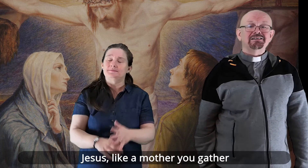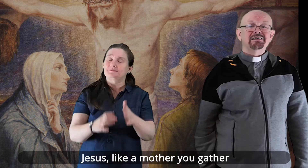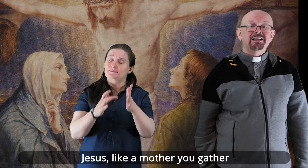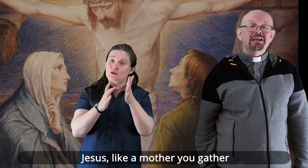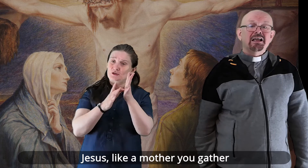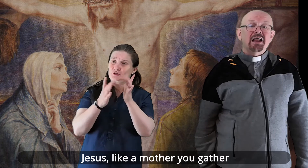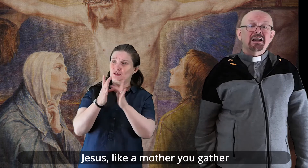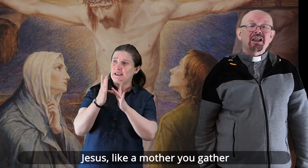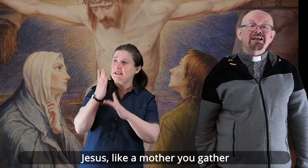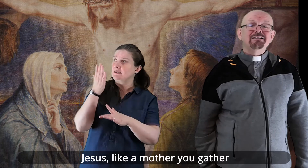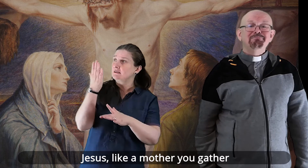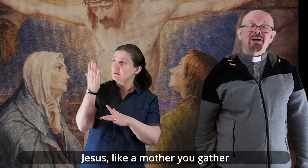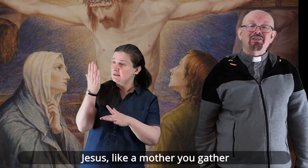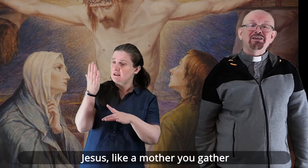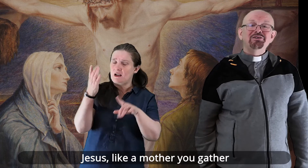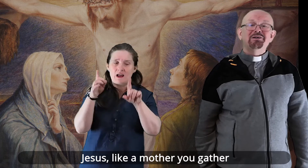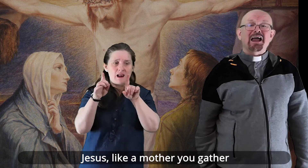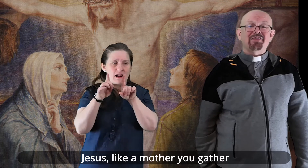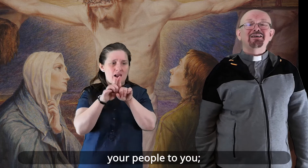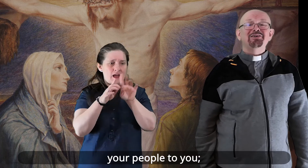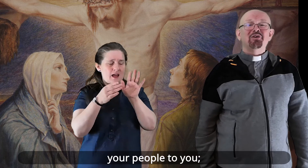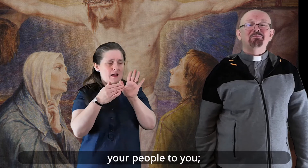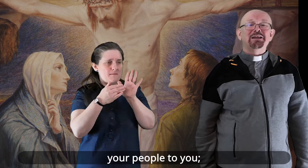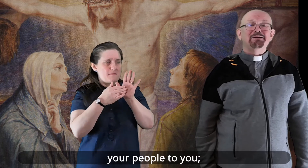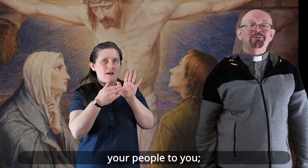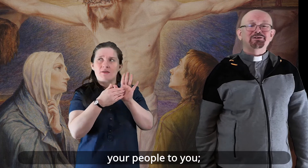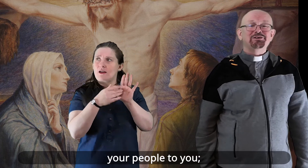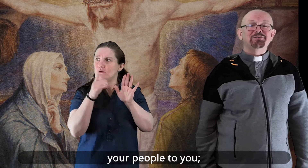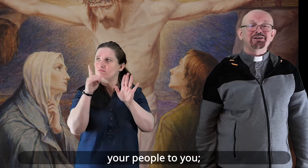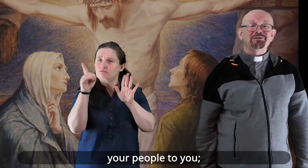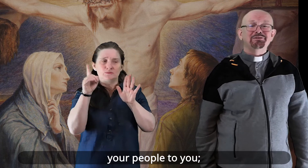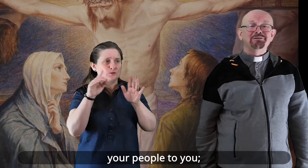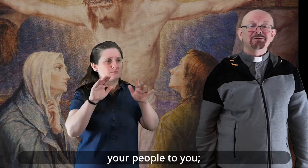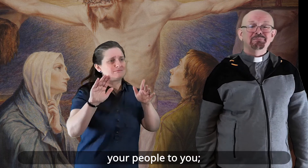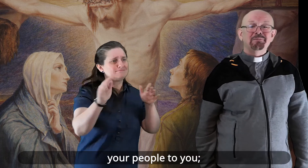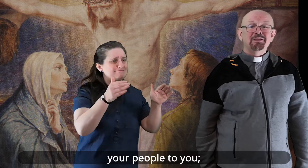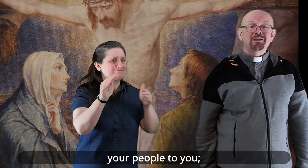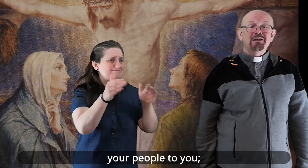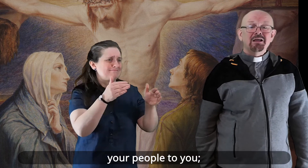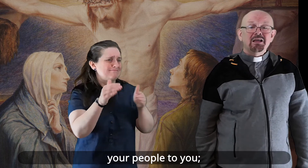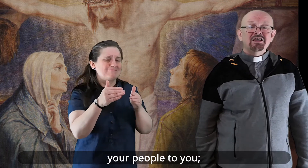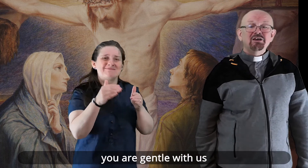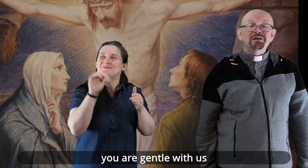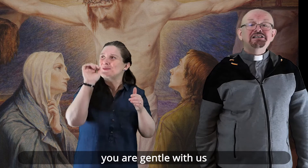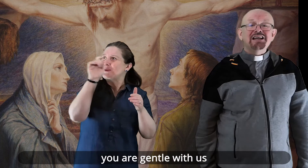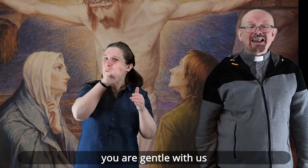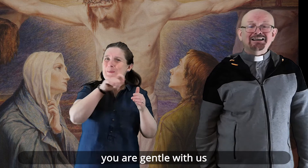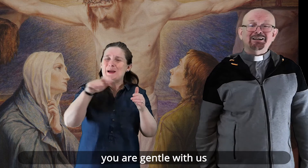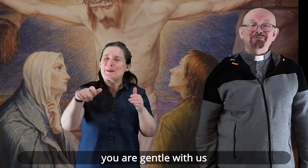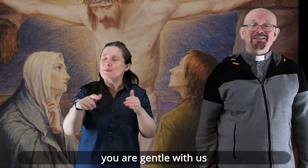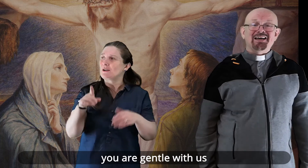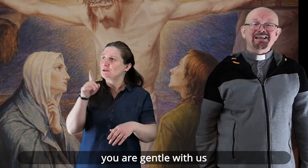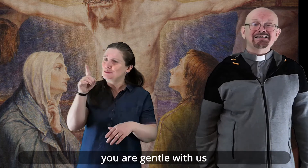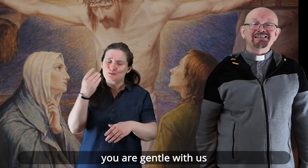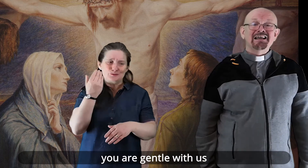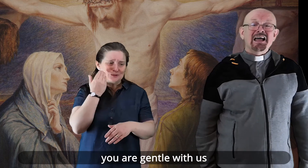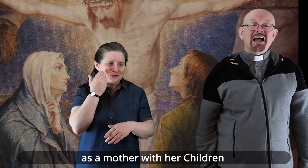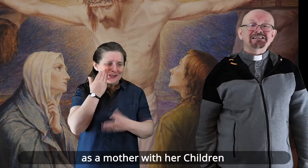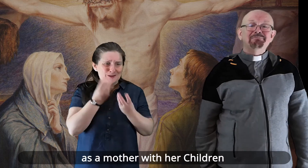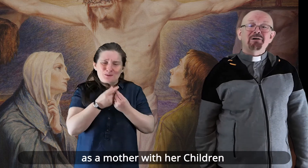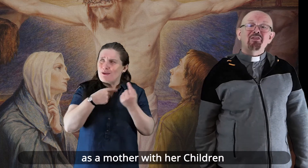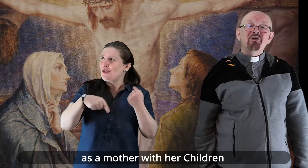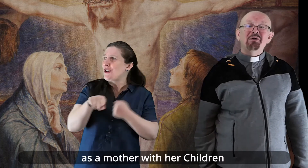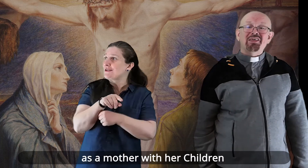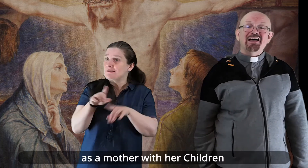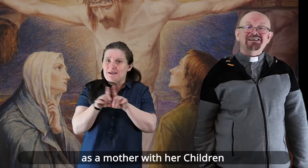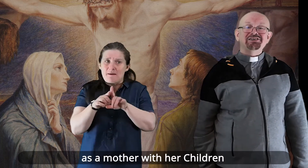Jesus, like a mother, you gather your people to you. You are gentle with us as